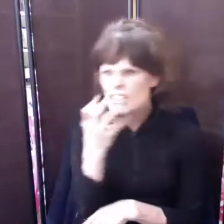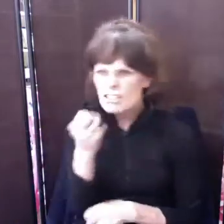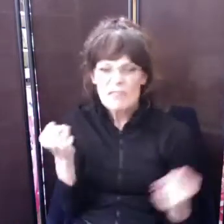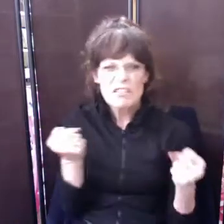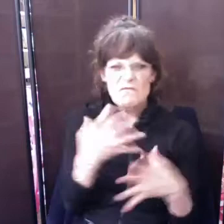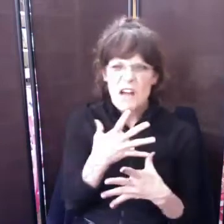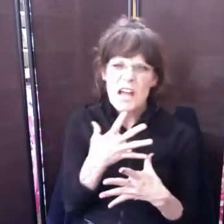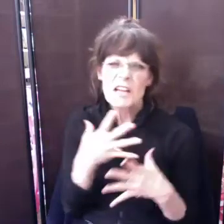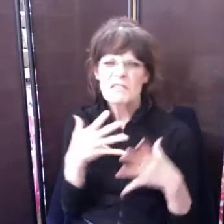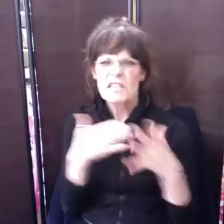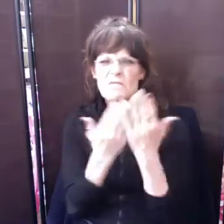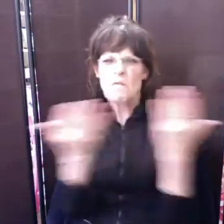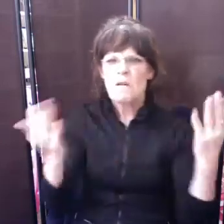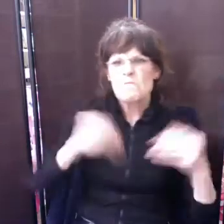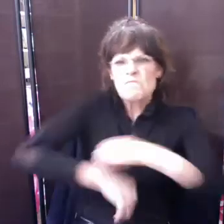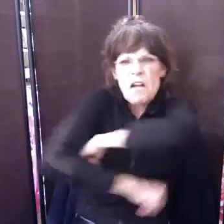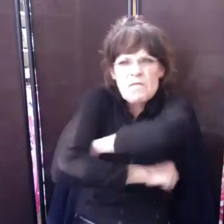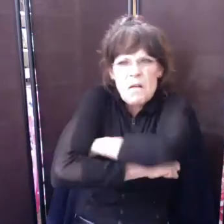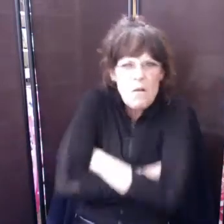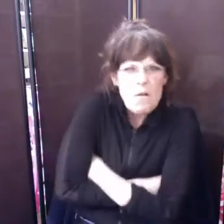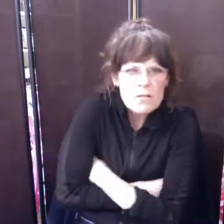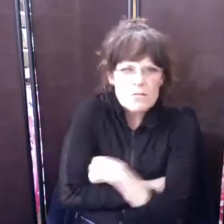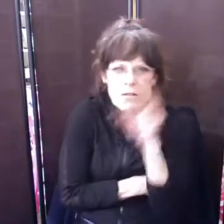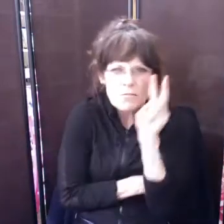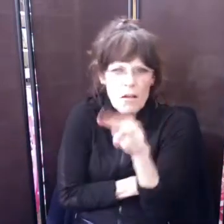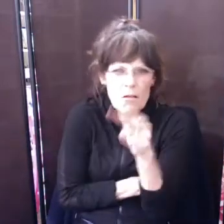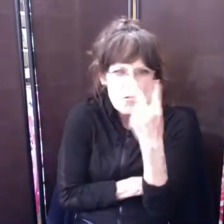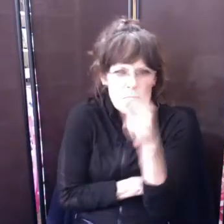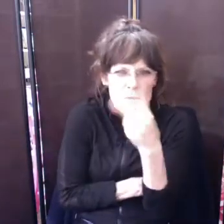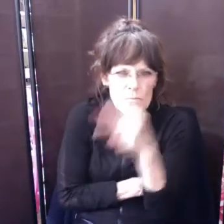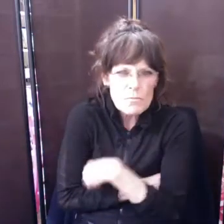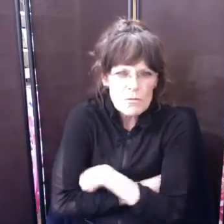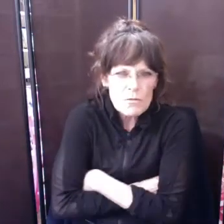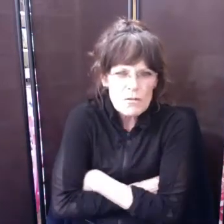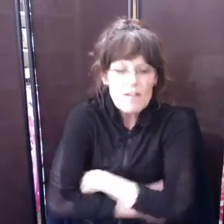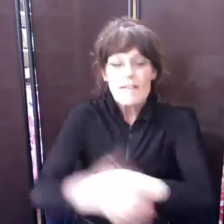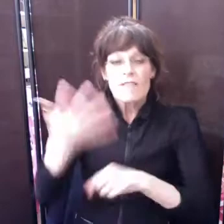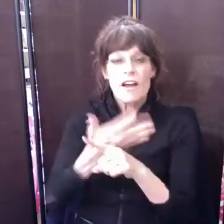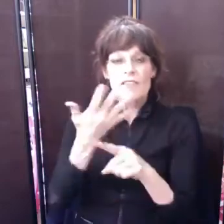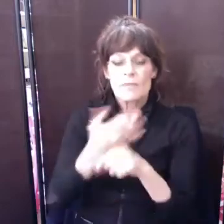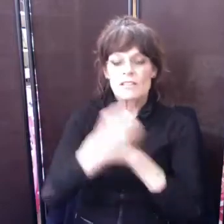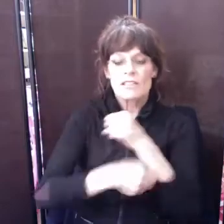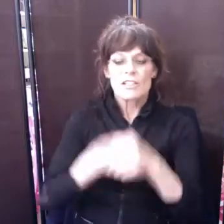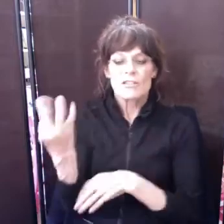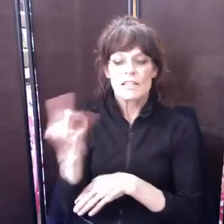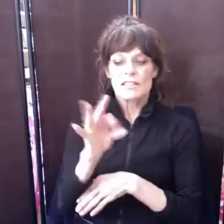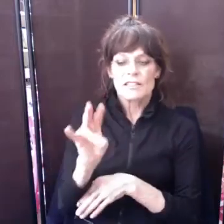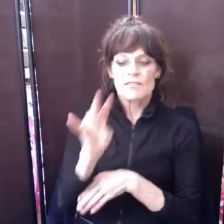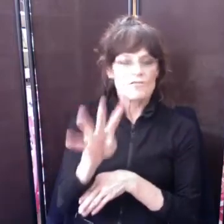walls with arms folded, glared at people. I came around for 5 months in 1974 and I did not get sober. I don't even